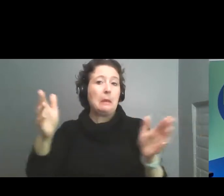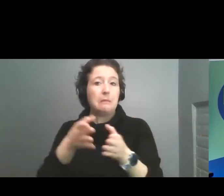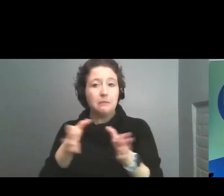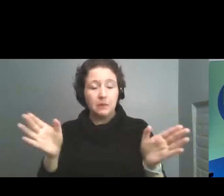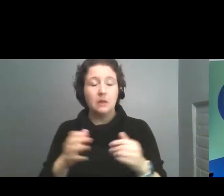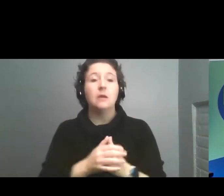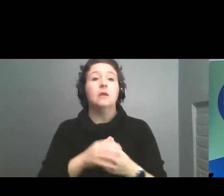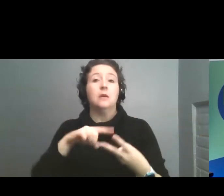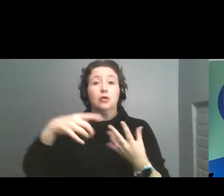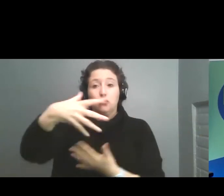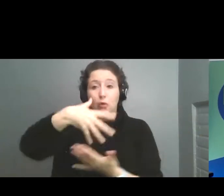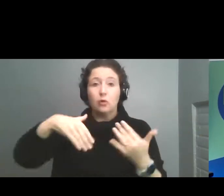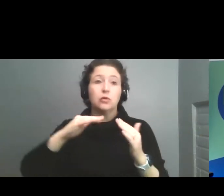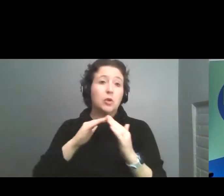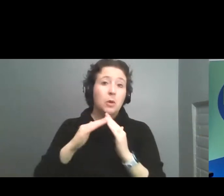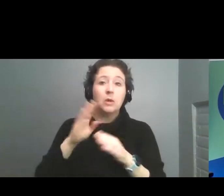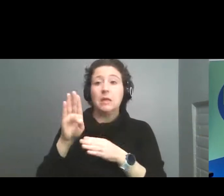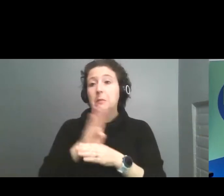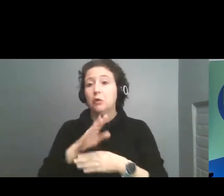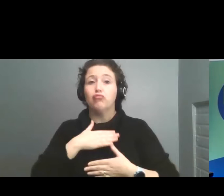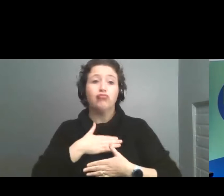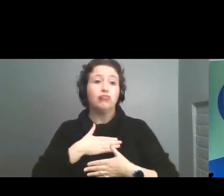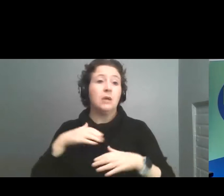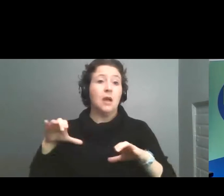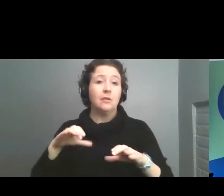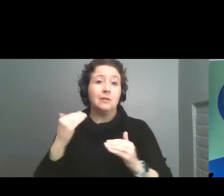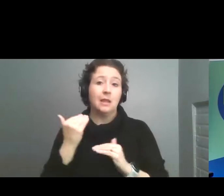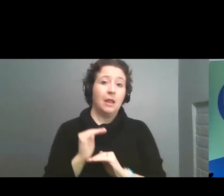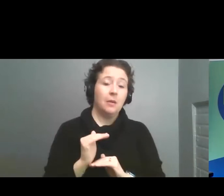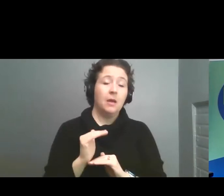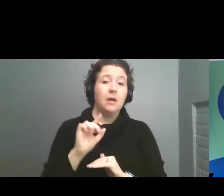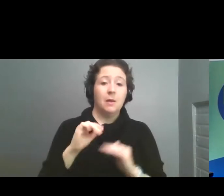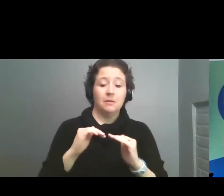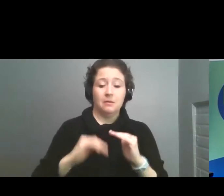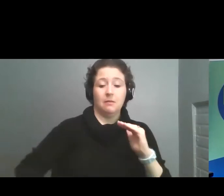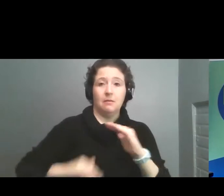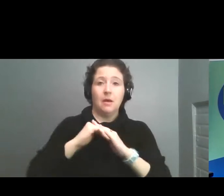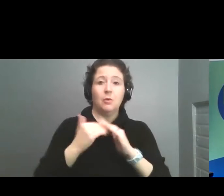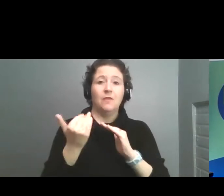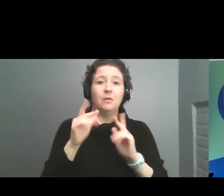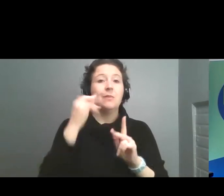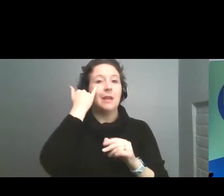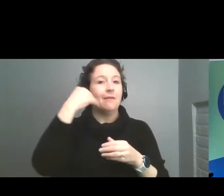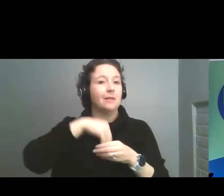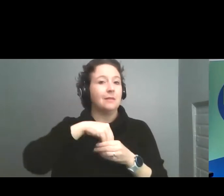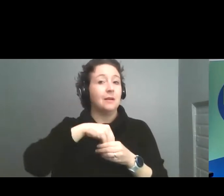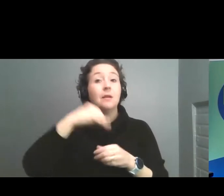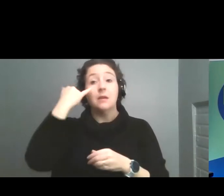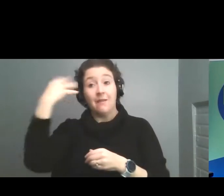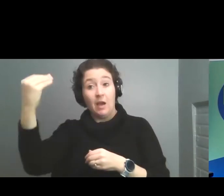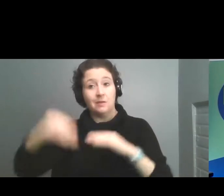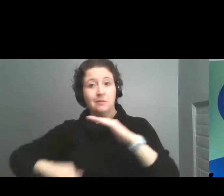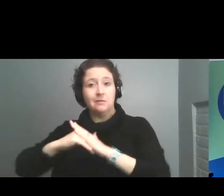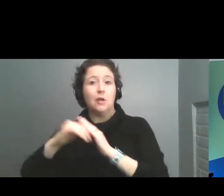Social, community, business, and leisure activities are limited to 15 people indoors and 30 people